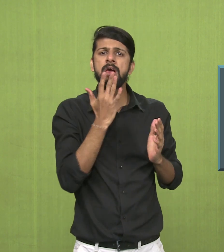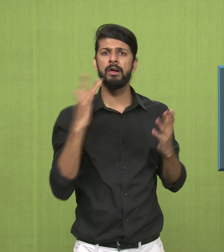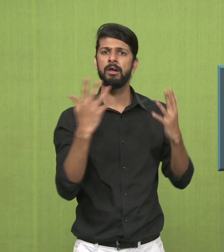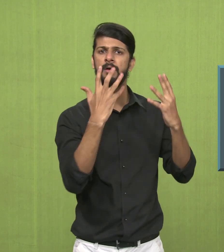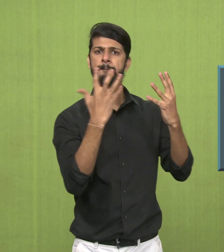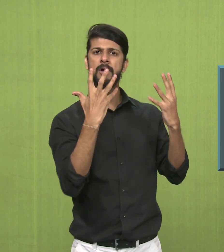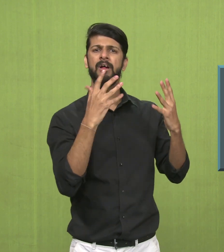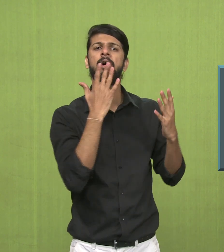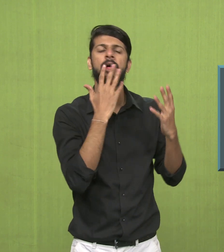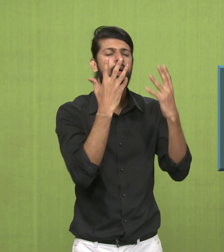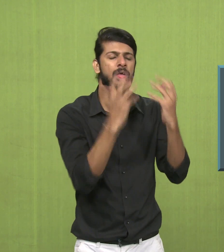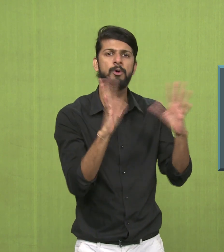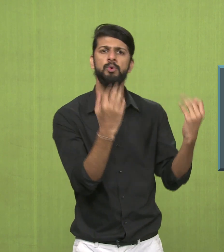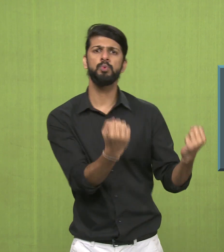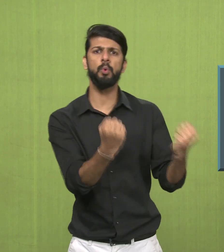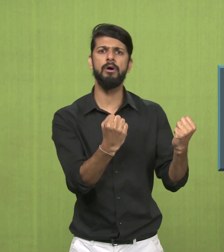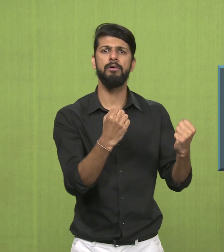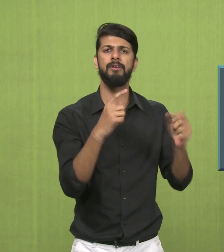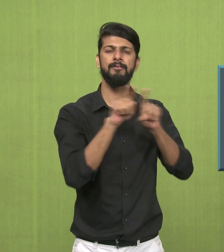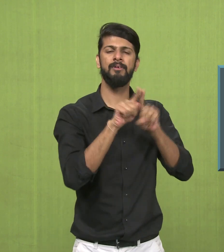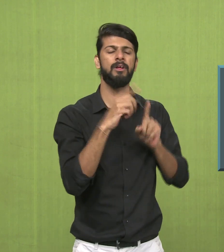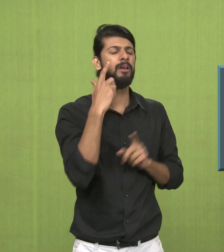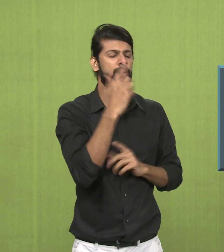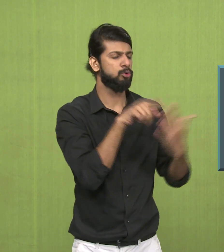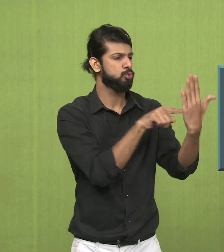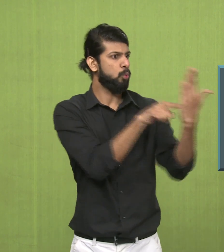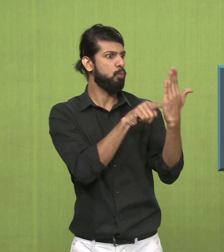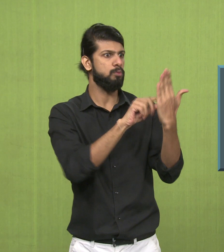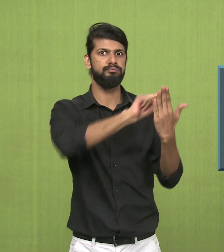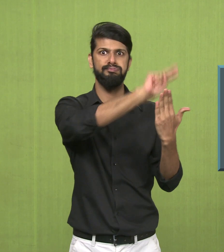and the colors were energetic,